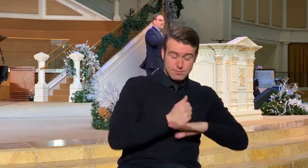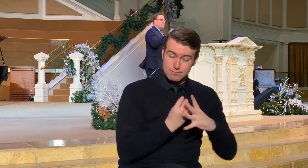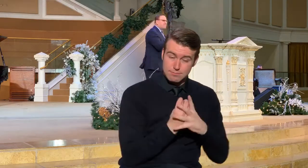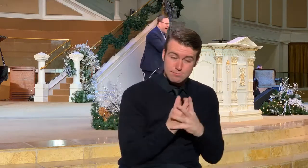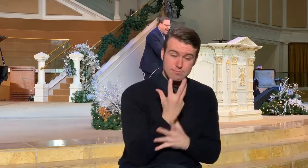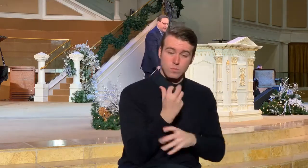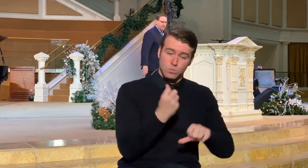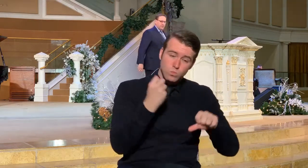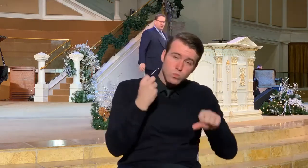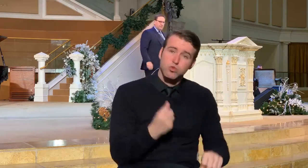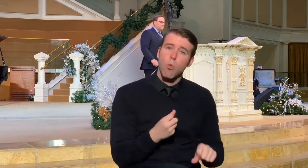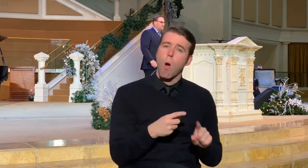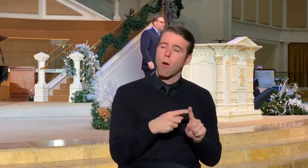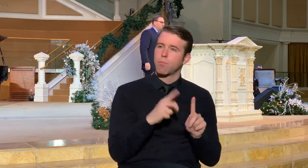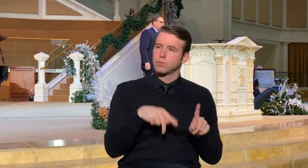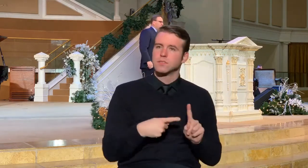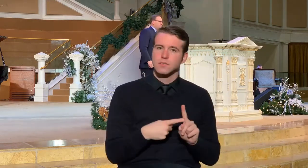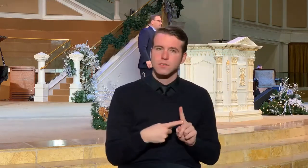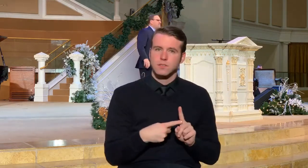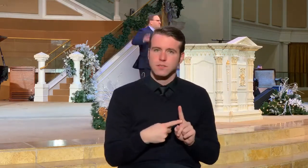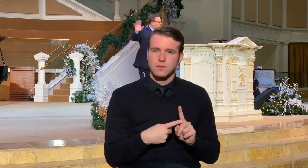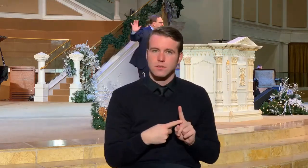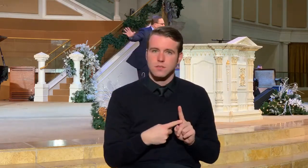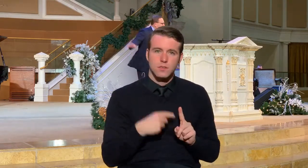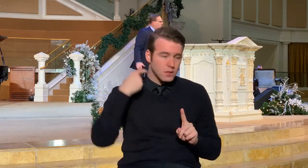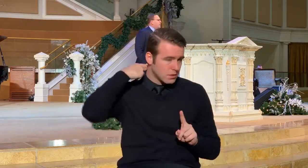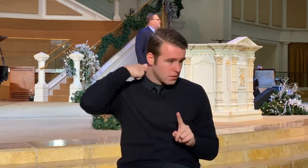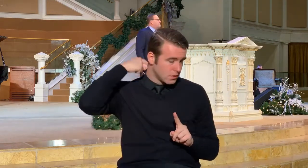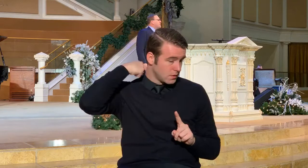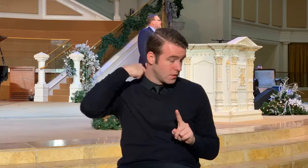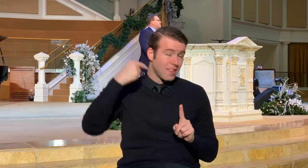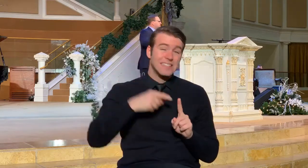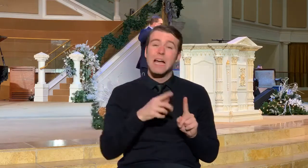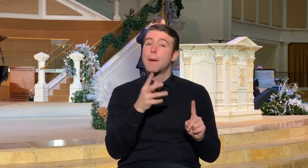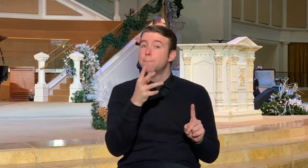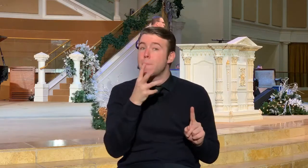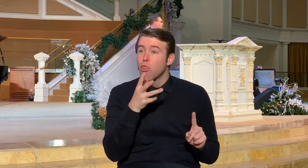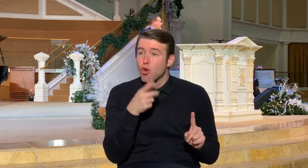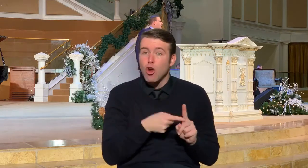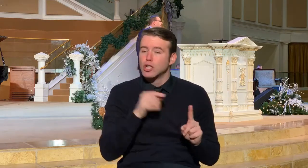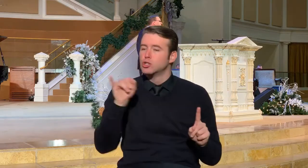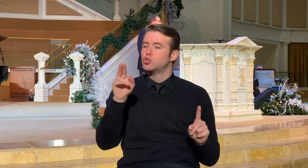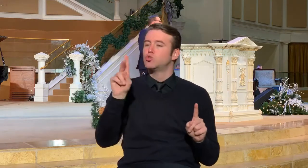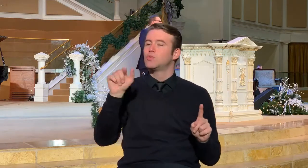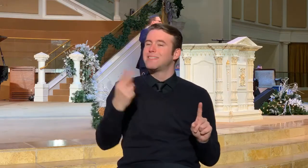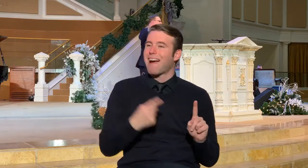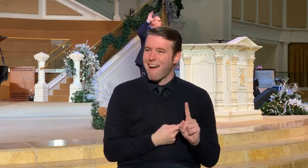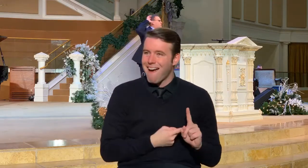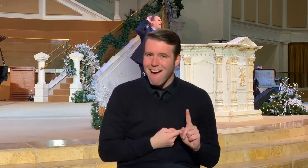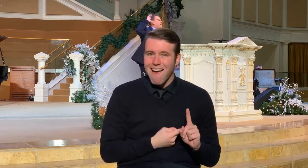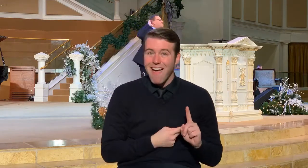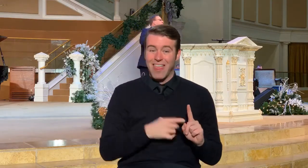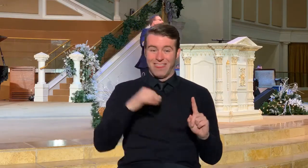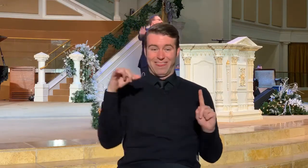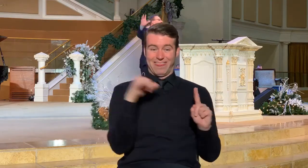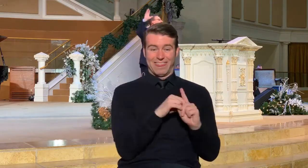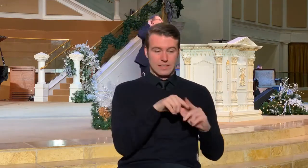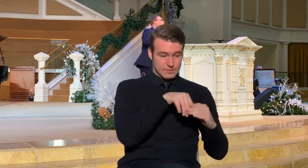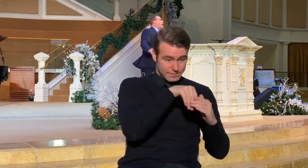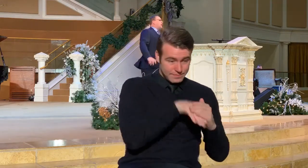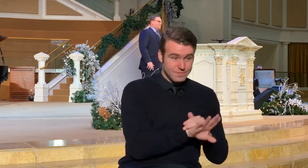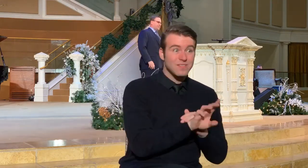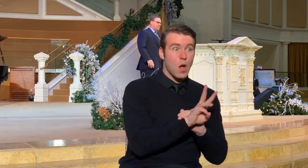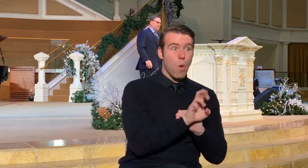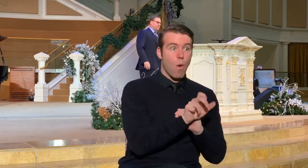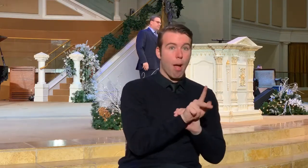cultivated vine. This is mother. This is Judah. This is who gave birth to